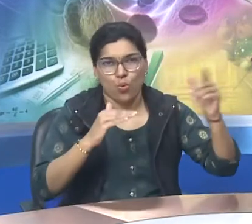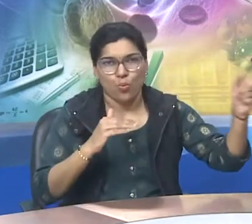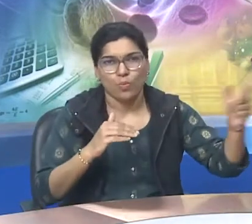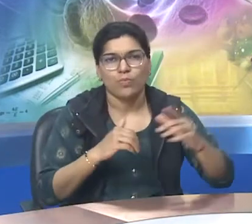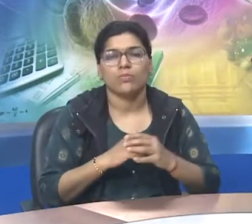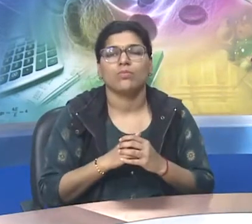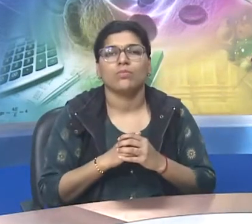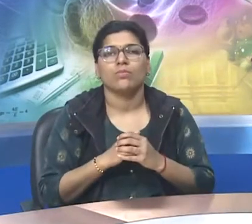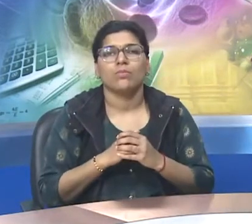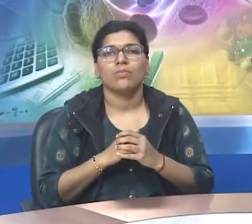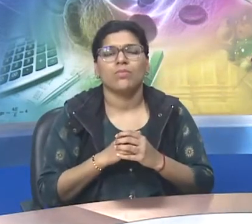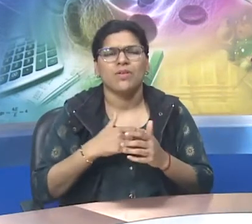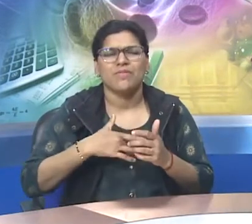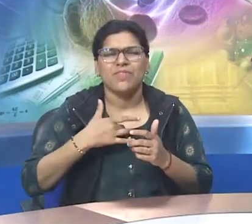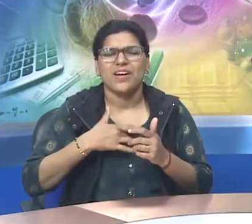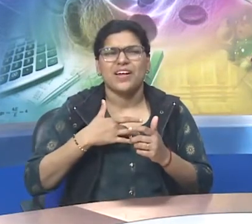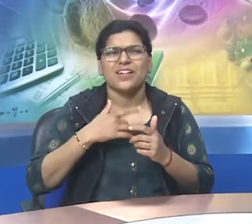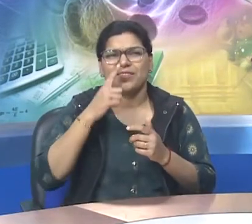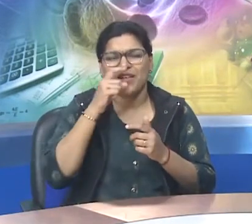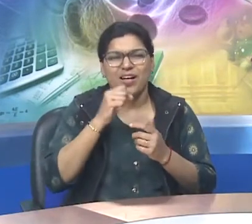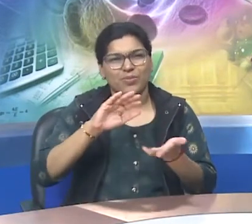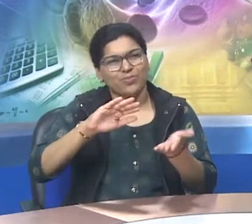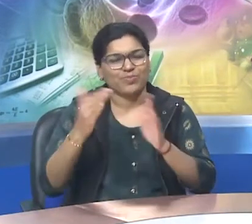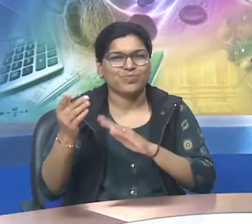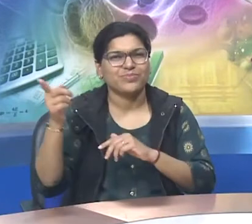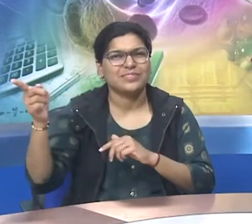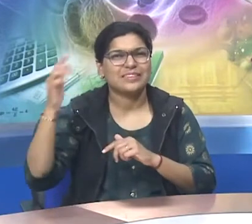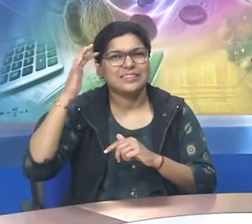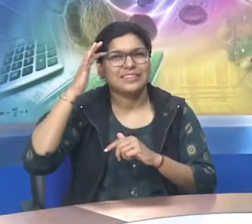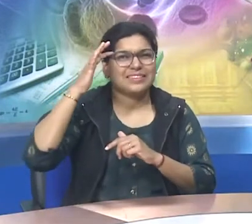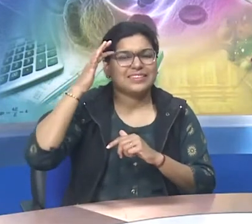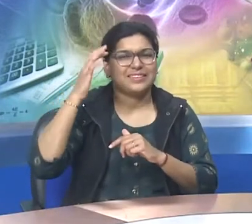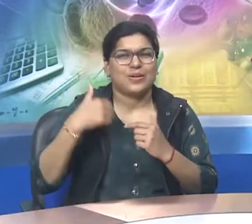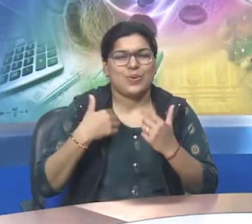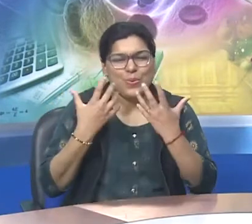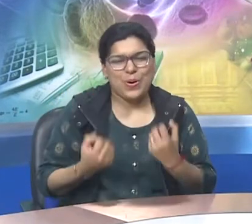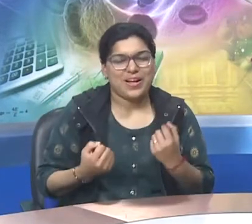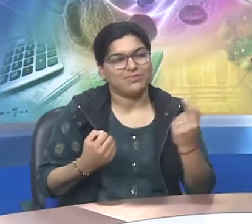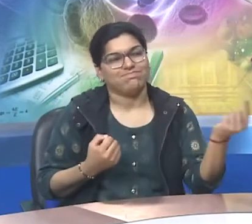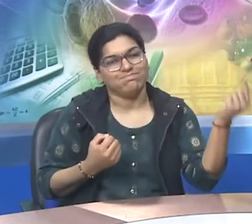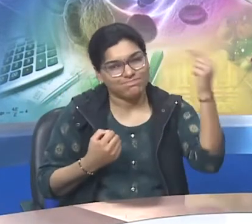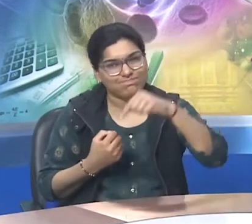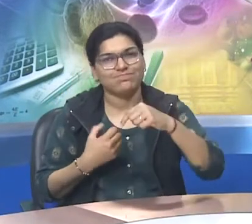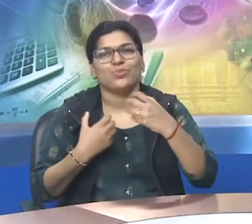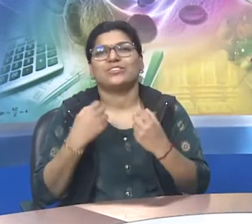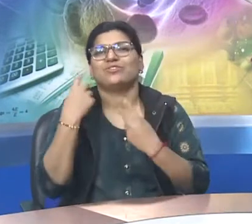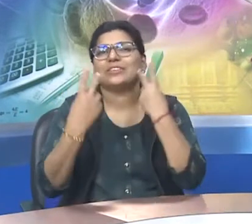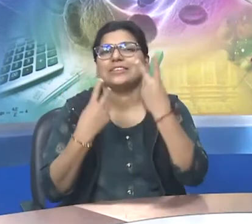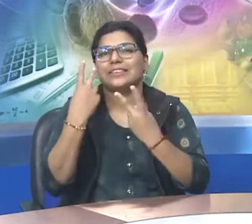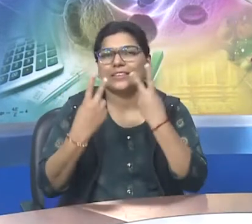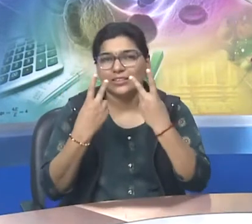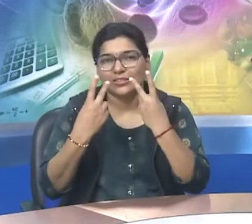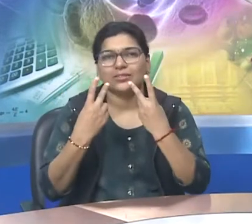she moved to another house, but still she likes to visit that old